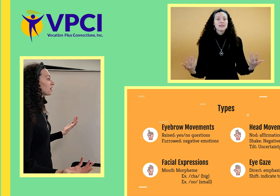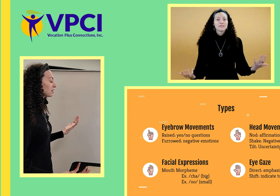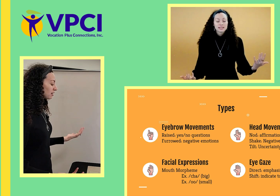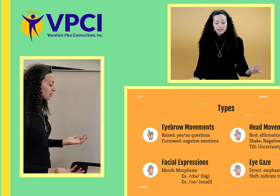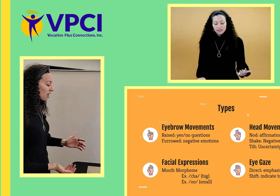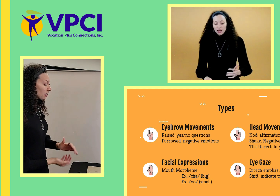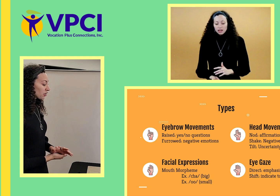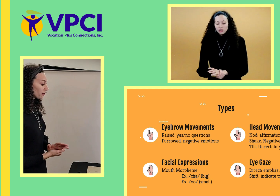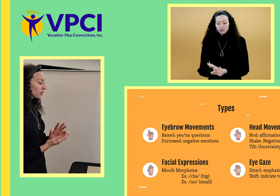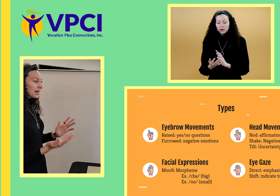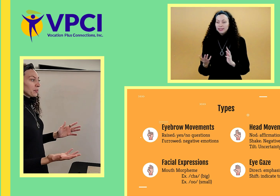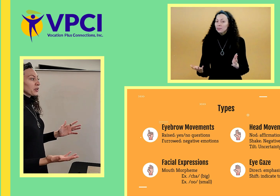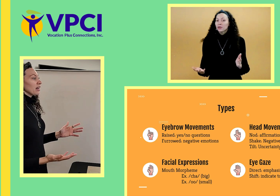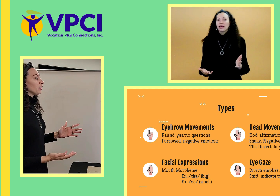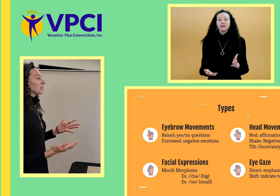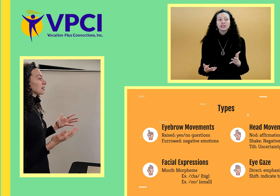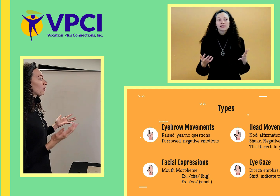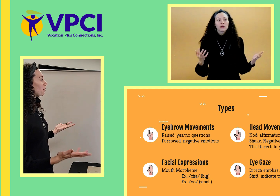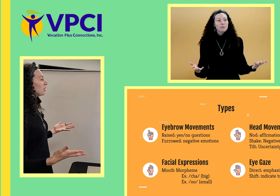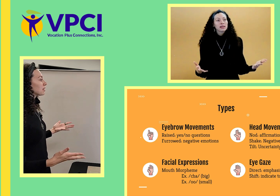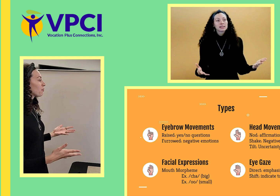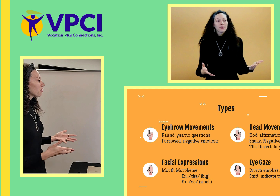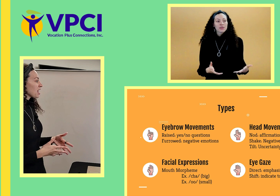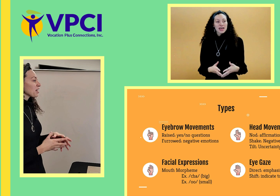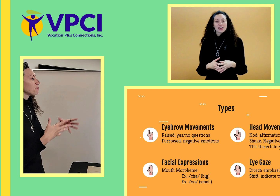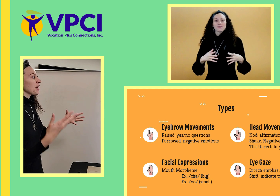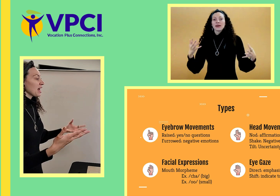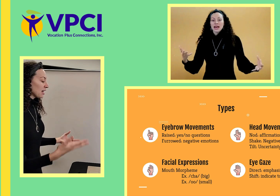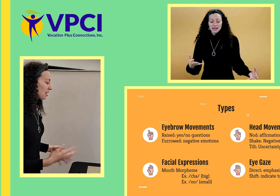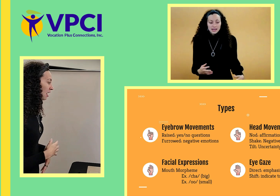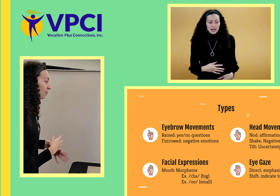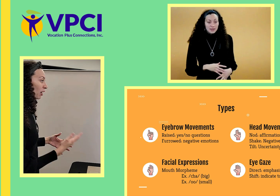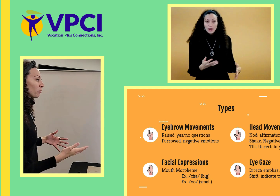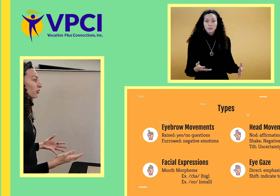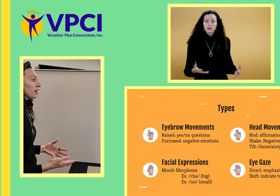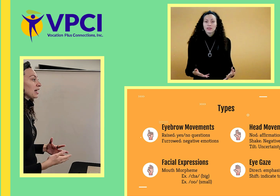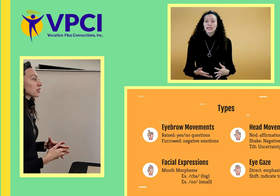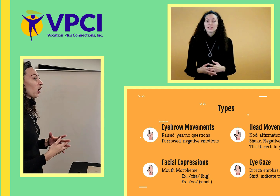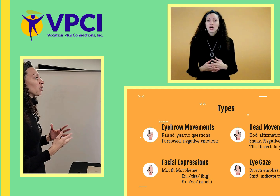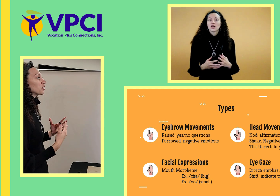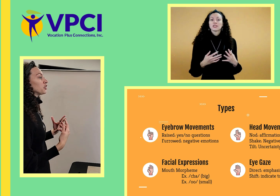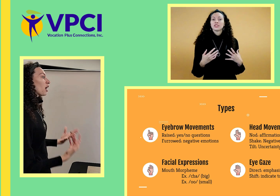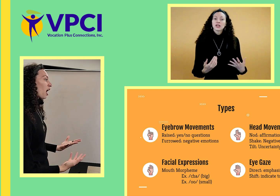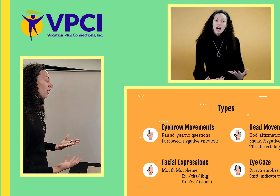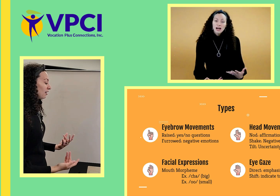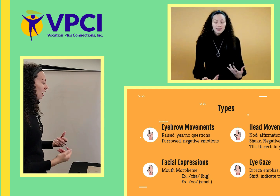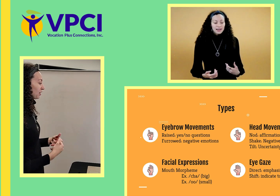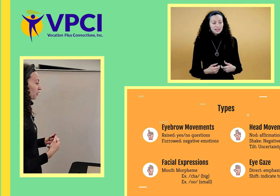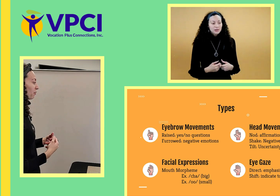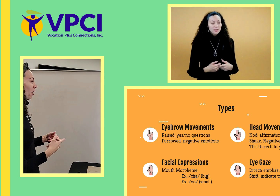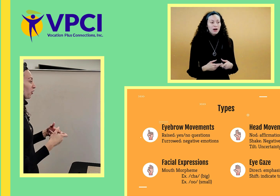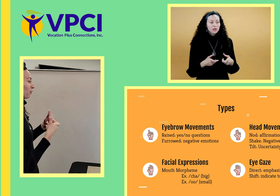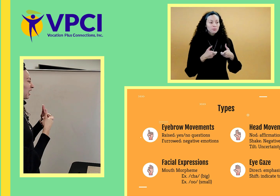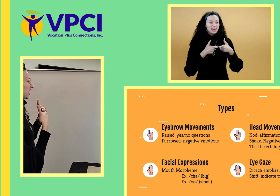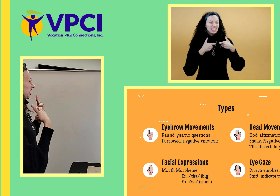specific emphasis. So for example, if you're describing something big, the mouth morpheme is called cha. And